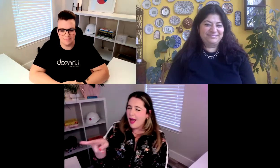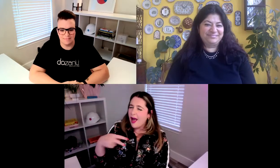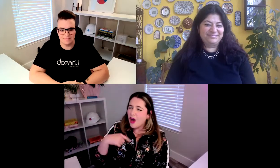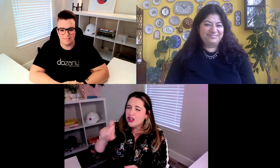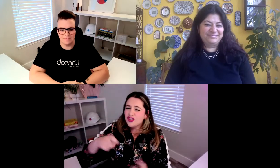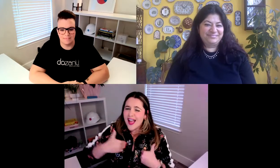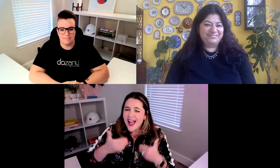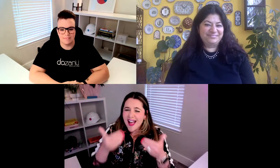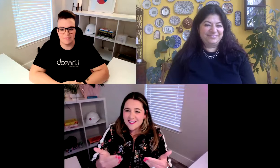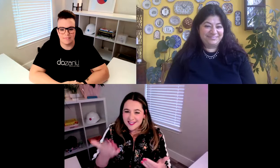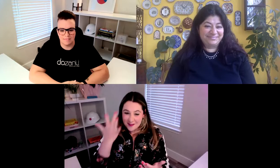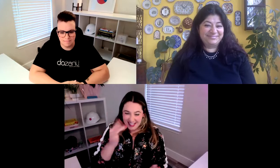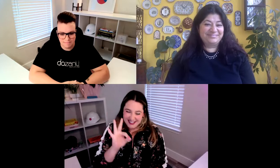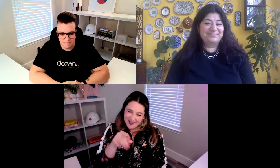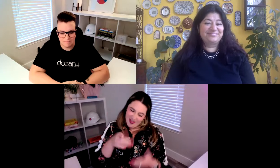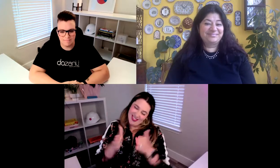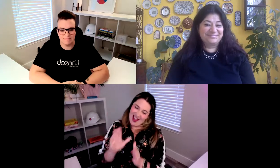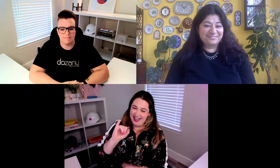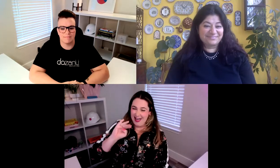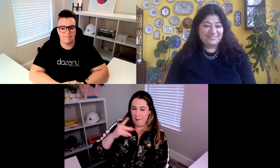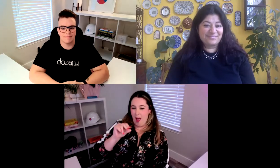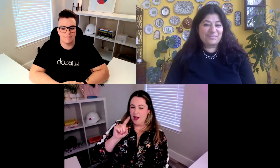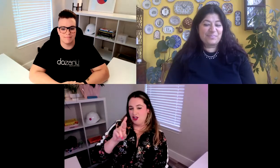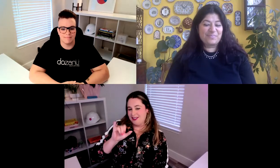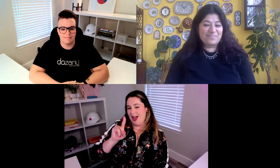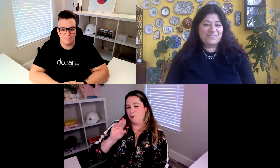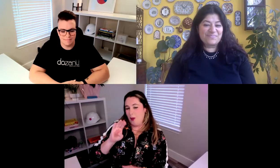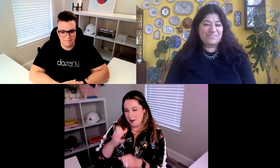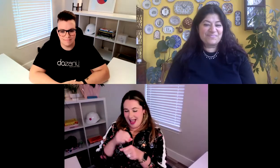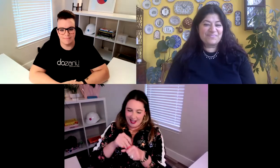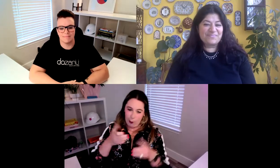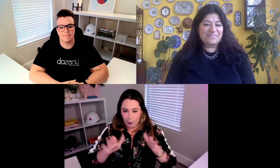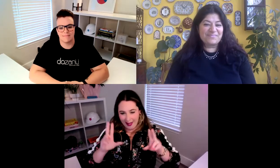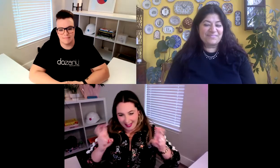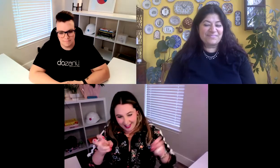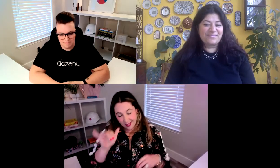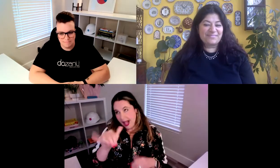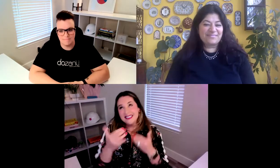doing things, but you have more expertise. So you need to be confident in yourself and go